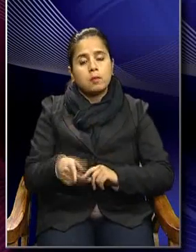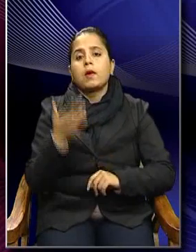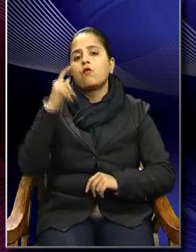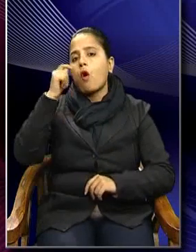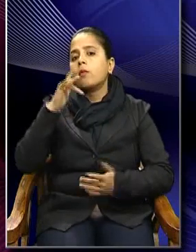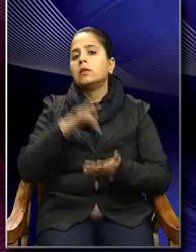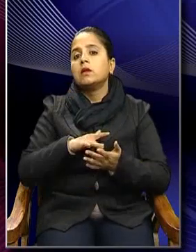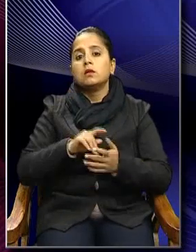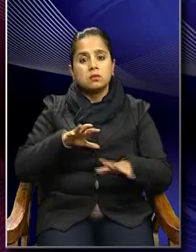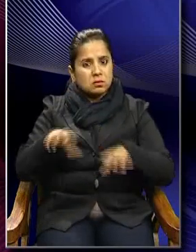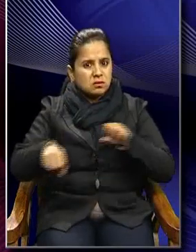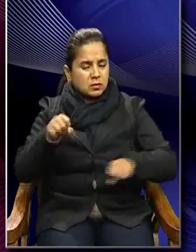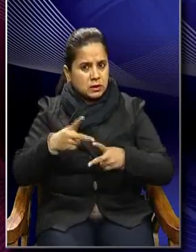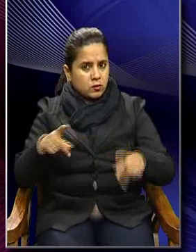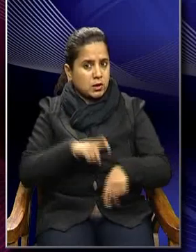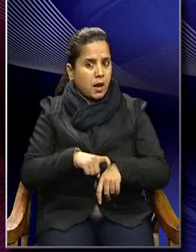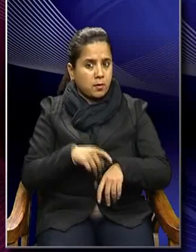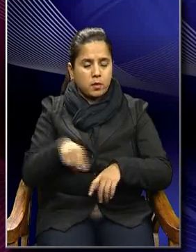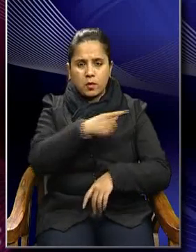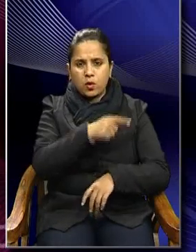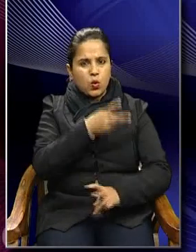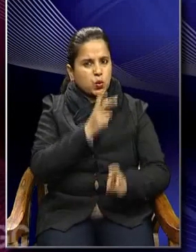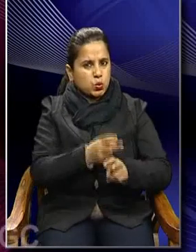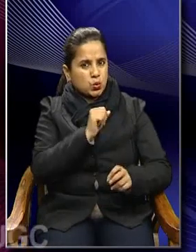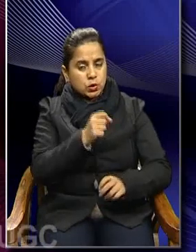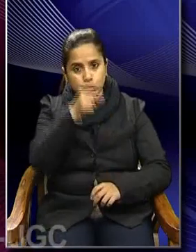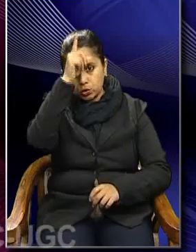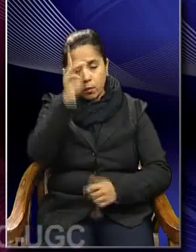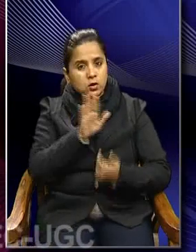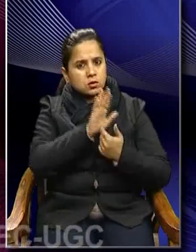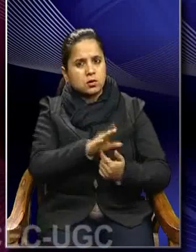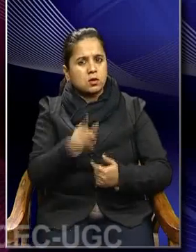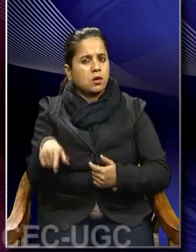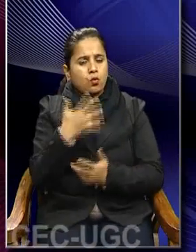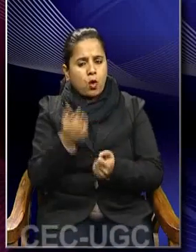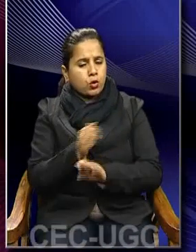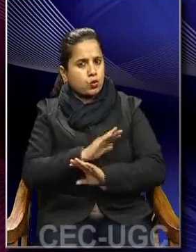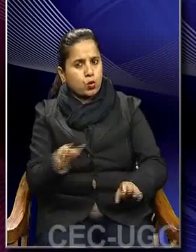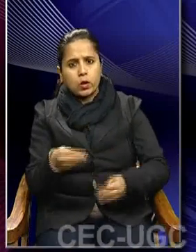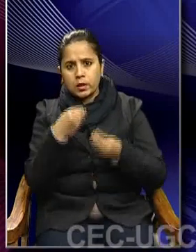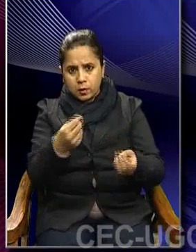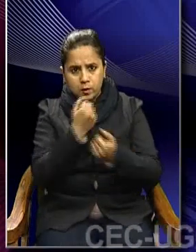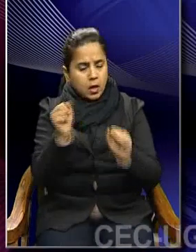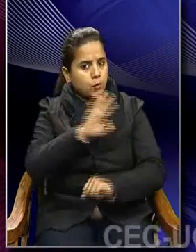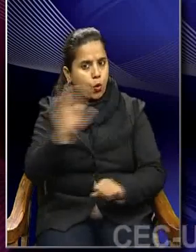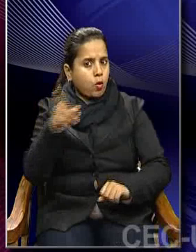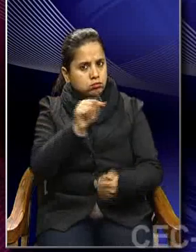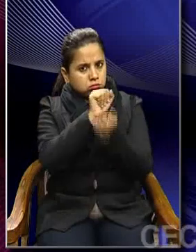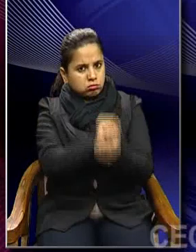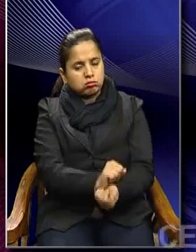period. The harshness that was shown to Germany and the unwillingness to give freedom to the